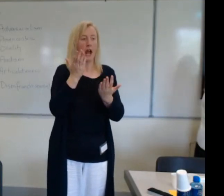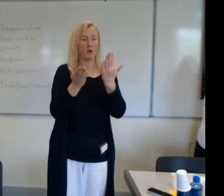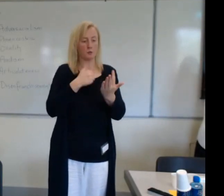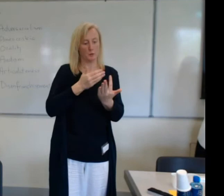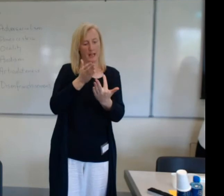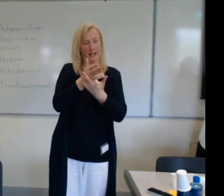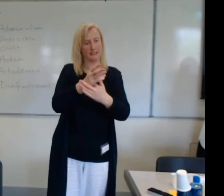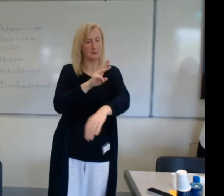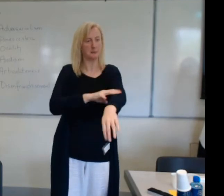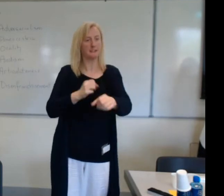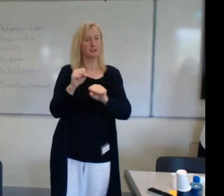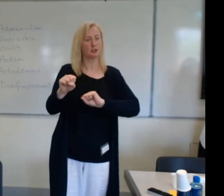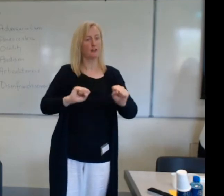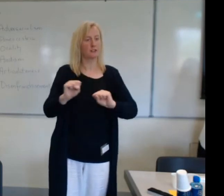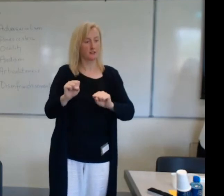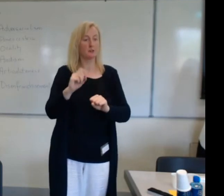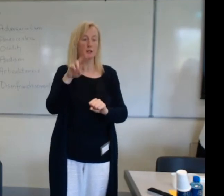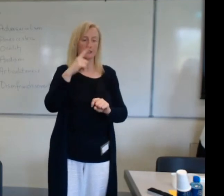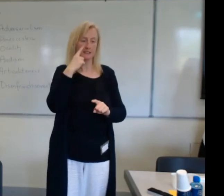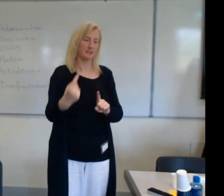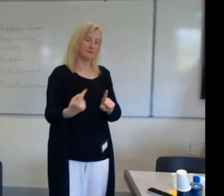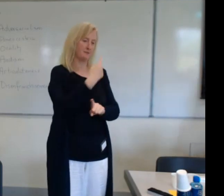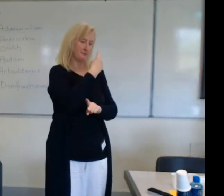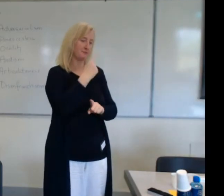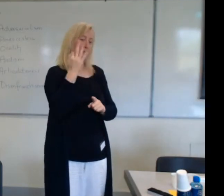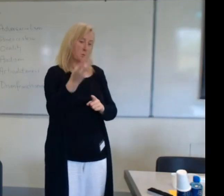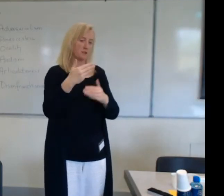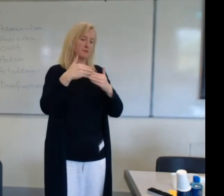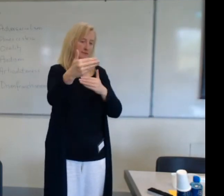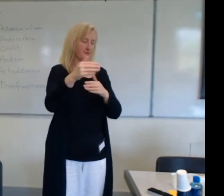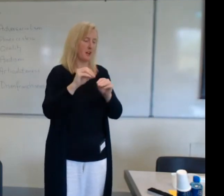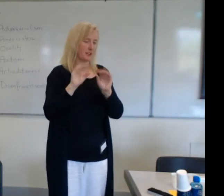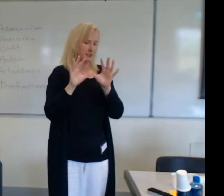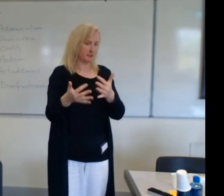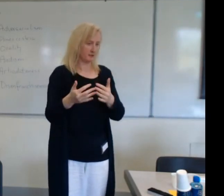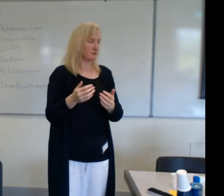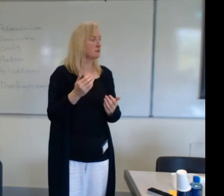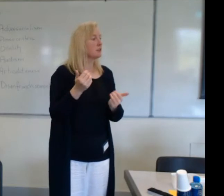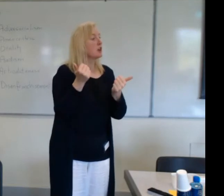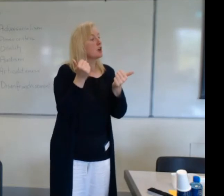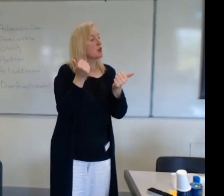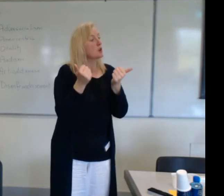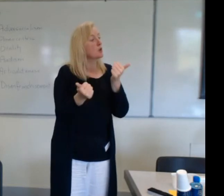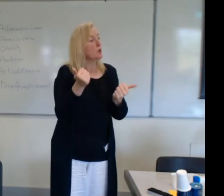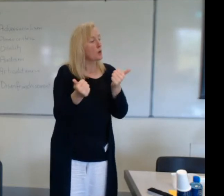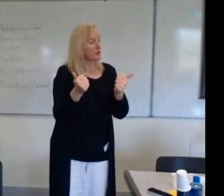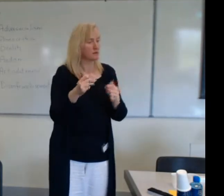services. So you could have a look at that if you like. Other issues in terms of, you know, in court, judges will make sure interpreters can be seen.